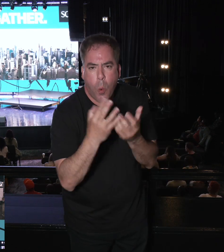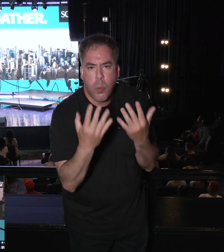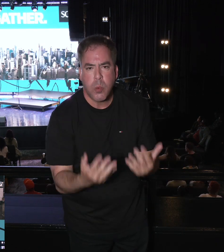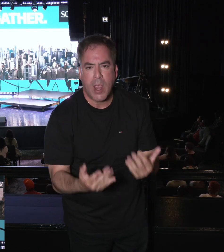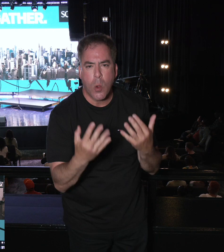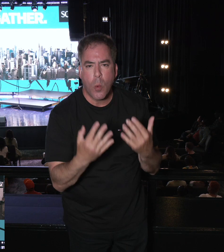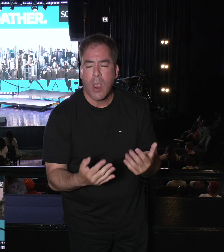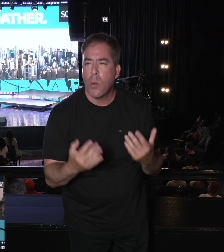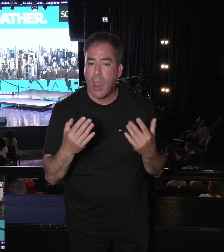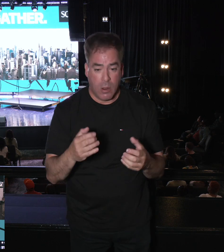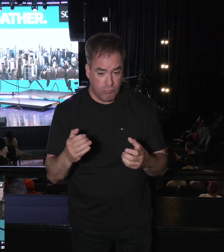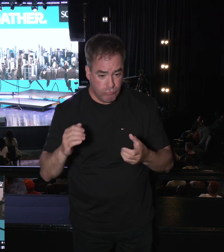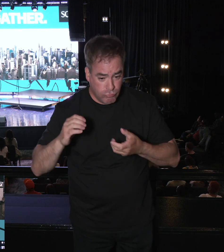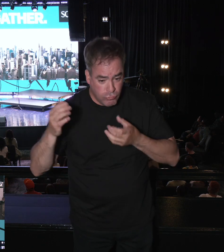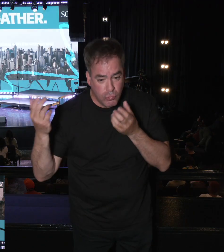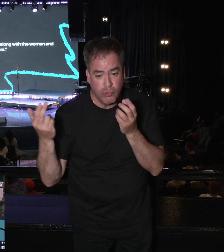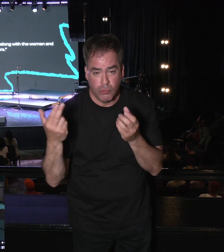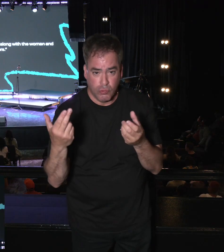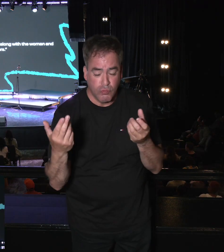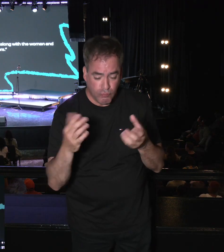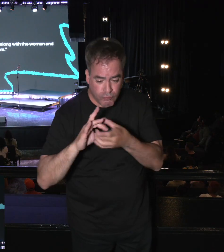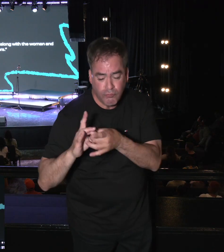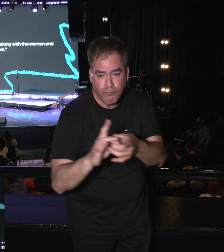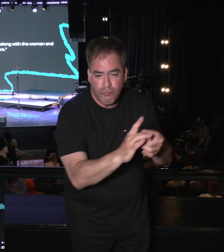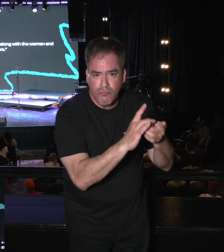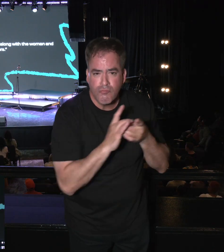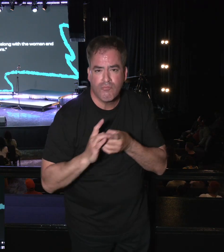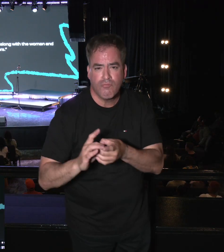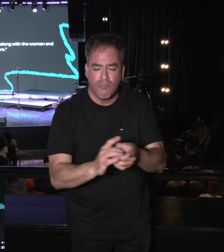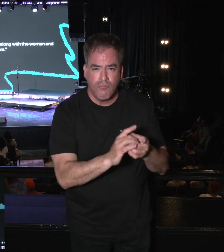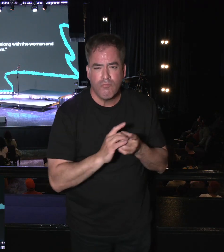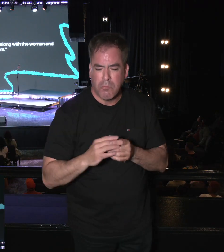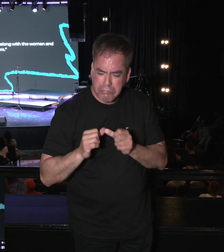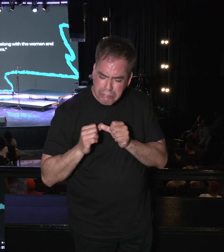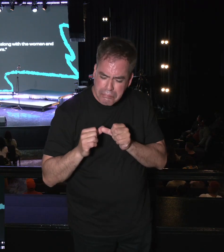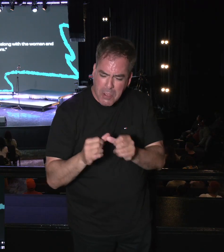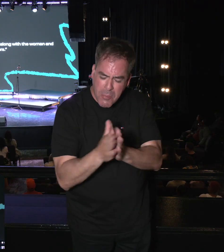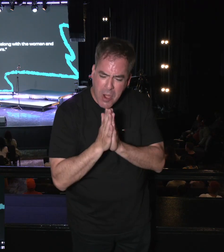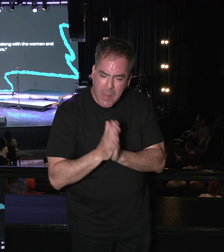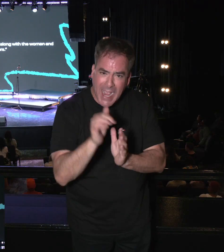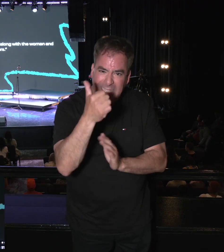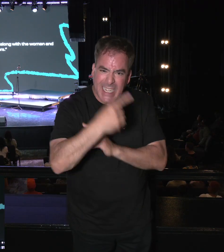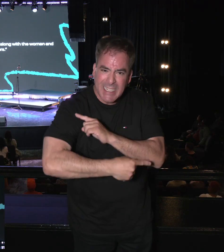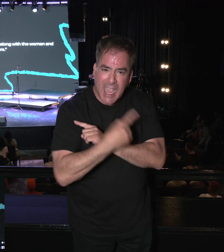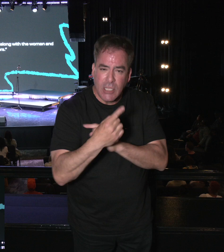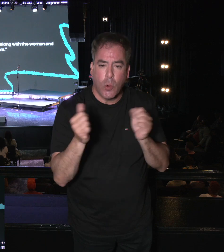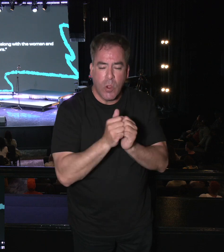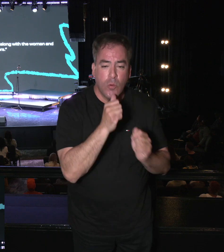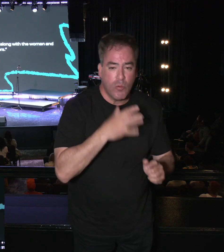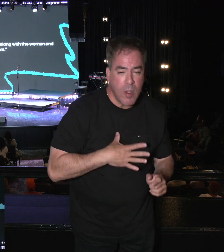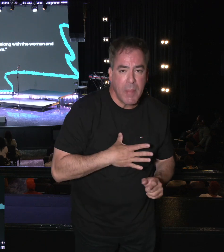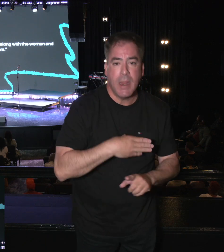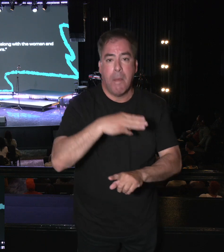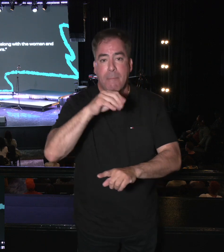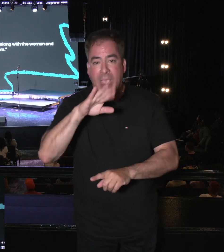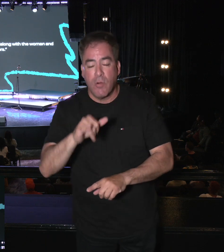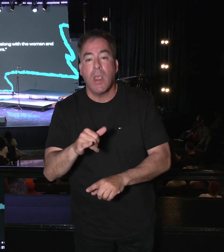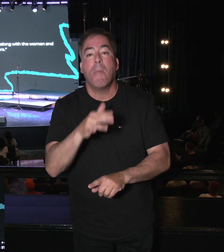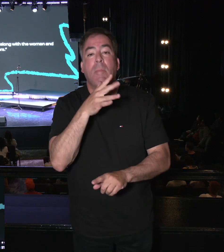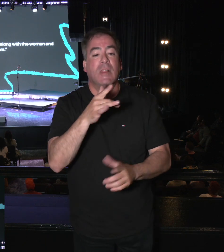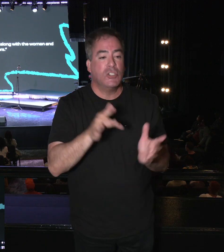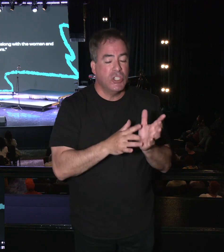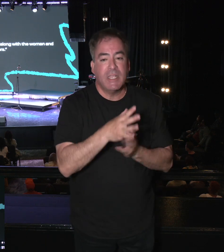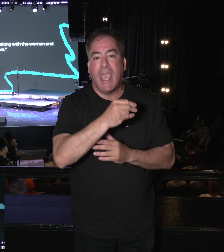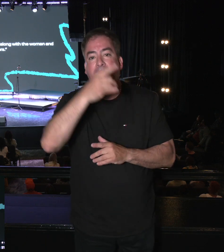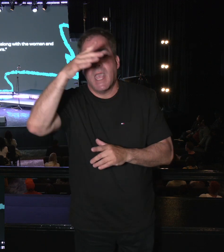again. They all joined together constantly, 10 days long, in prayer, along with the women and Mary, the mother of Jesus, and